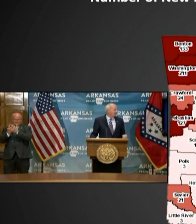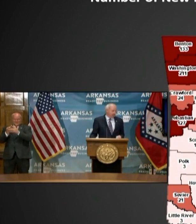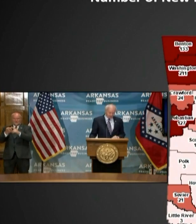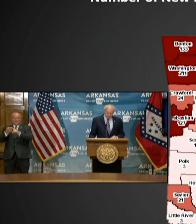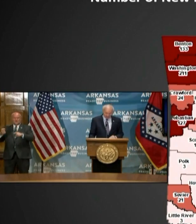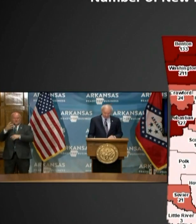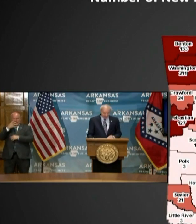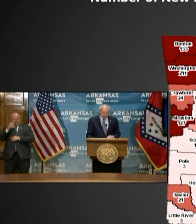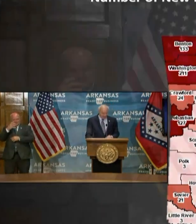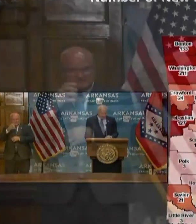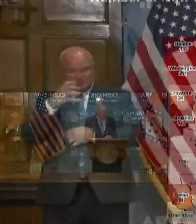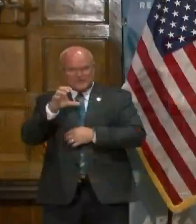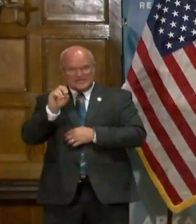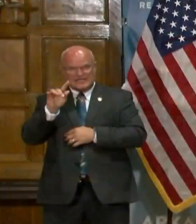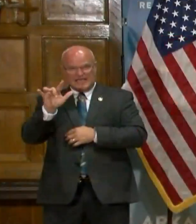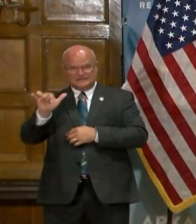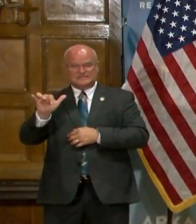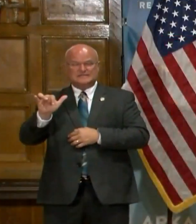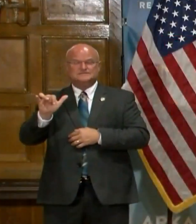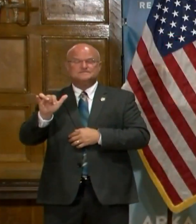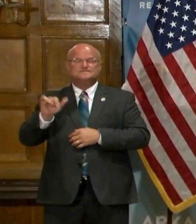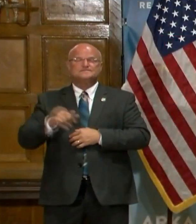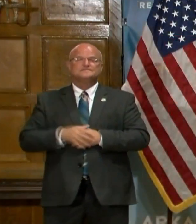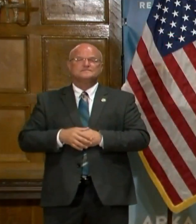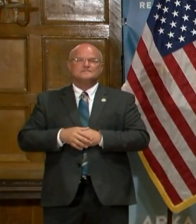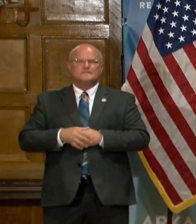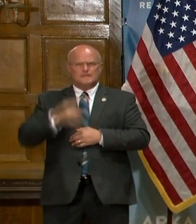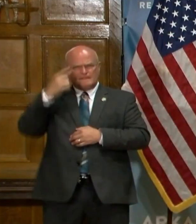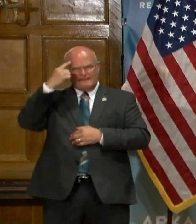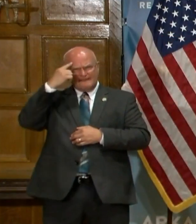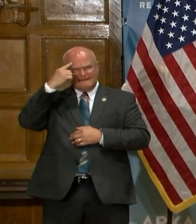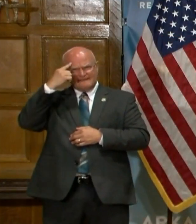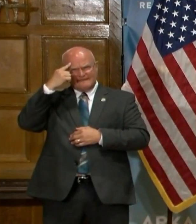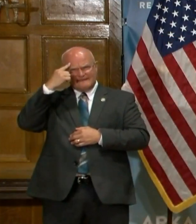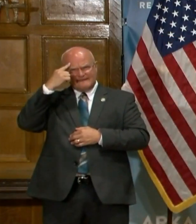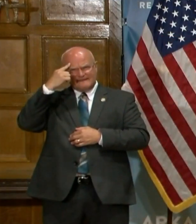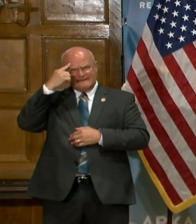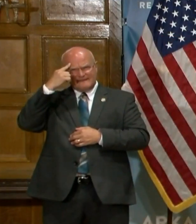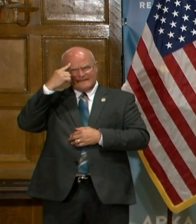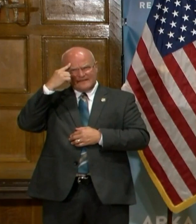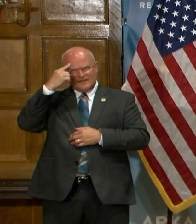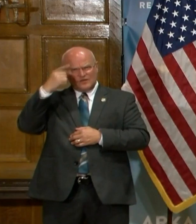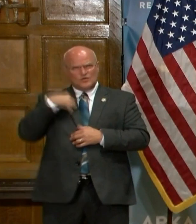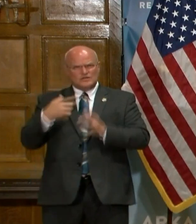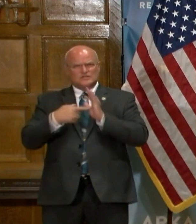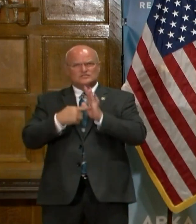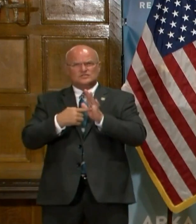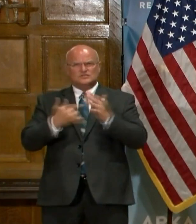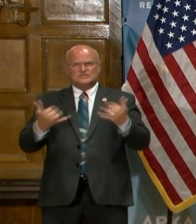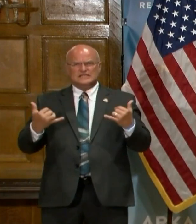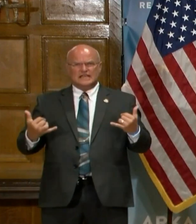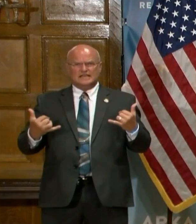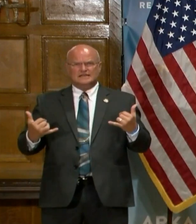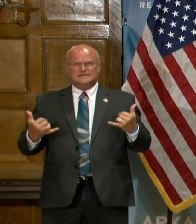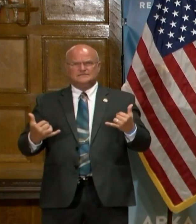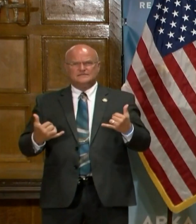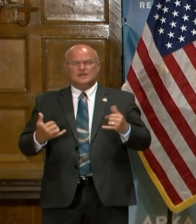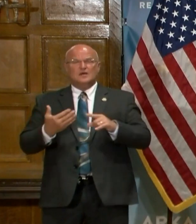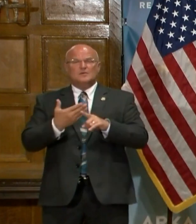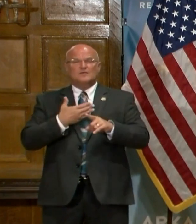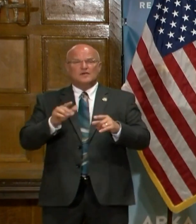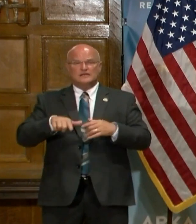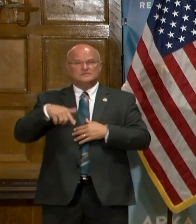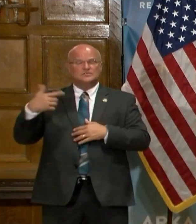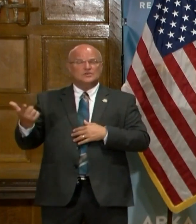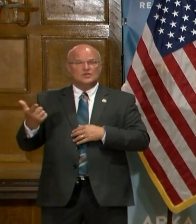coming out of Hot Spring County. I believe that's what I wanted to show you today. And before I